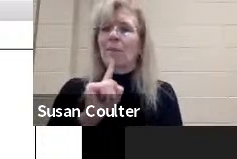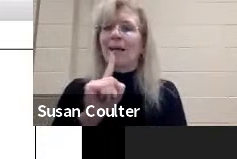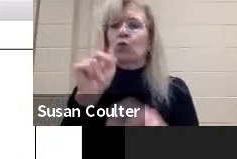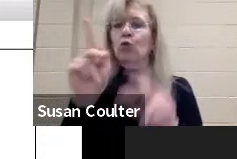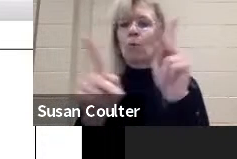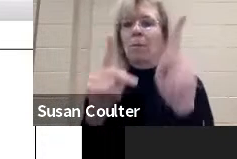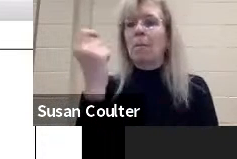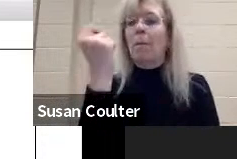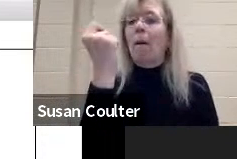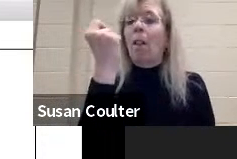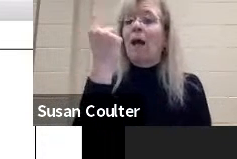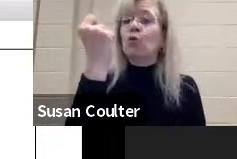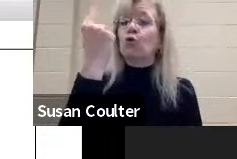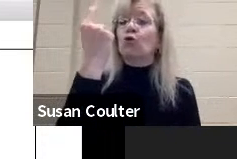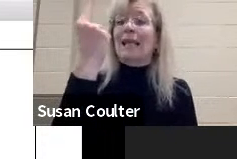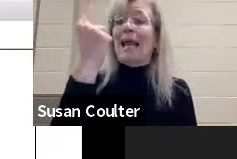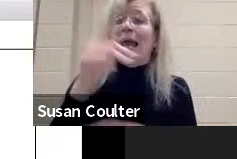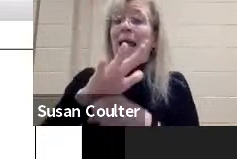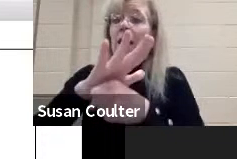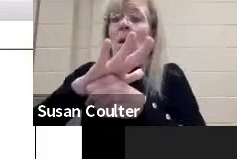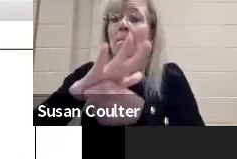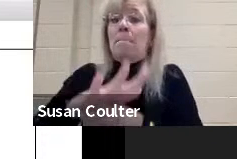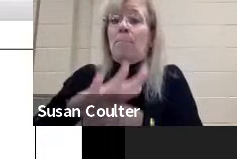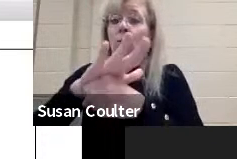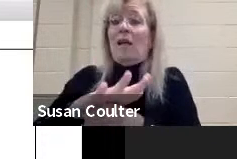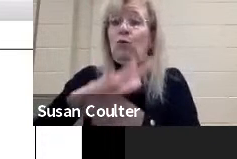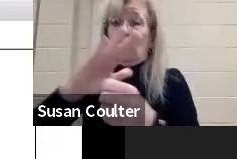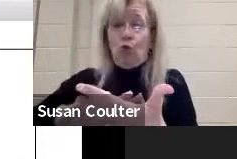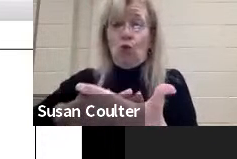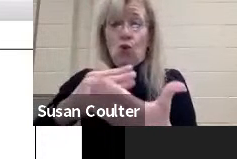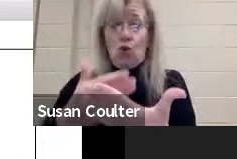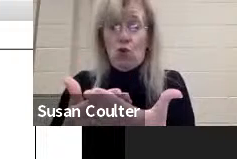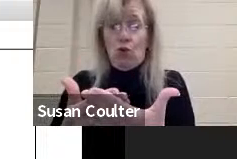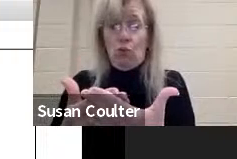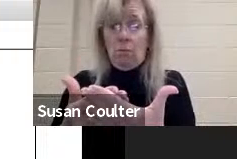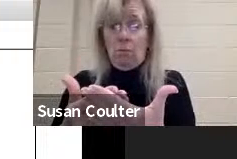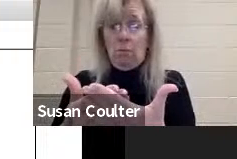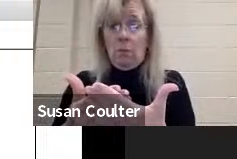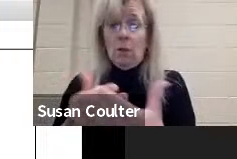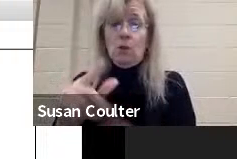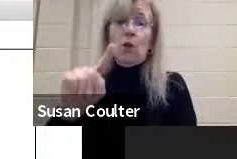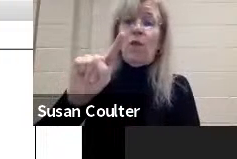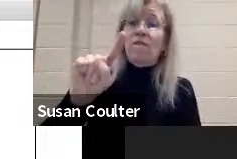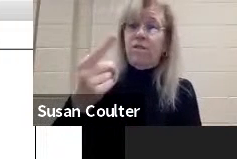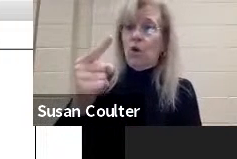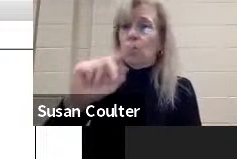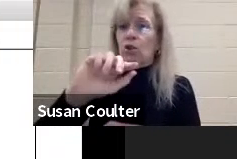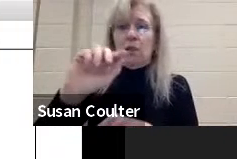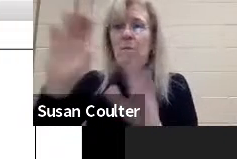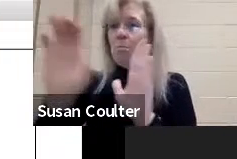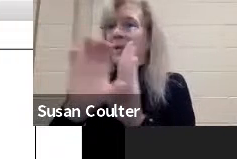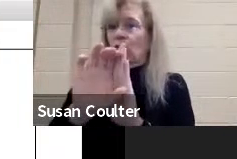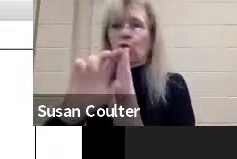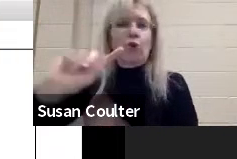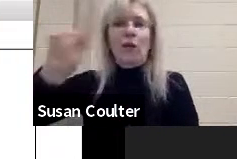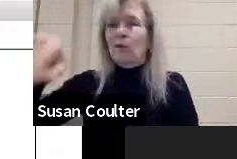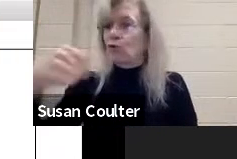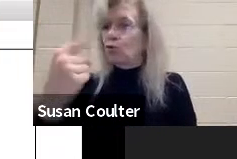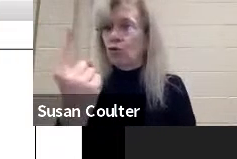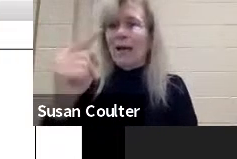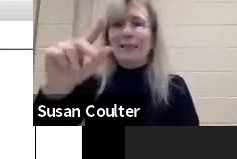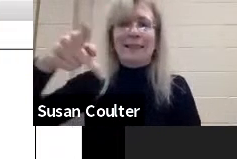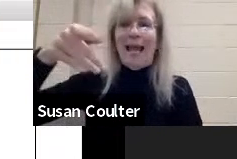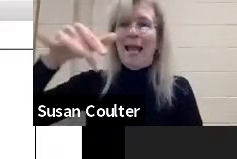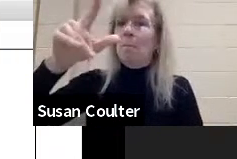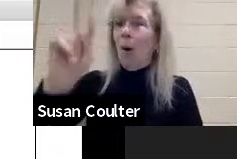First, make sure people understand pressure cooker. So the first picture